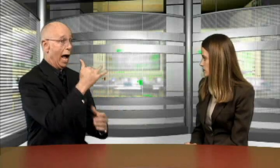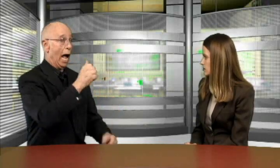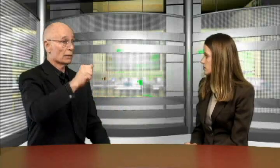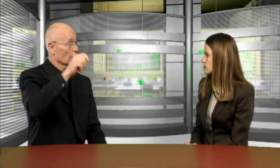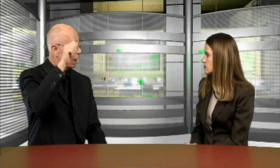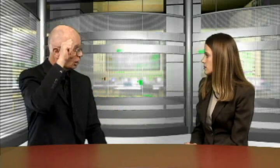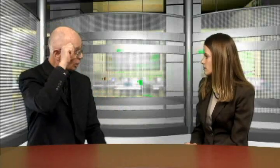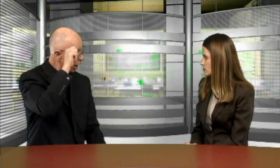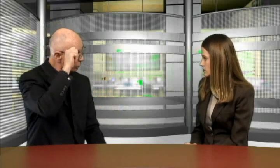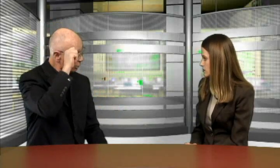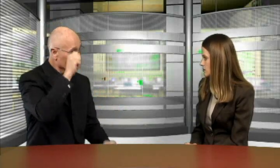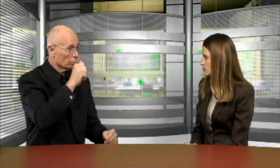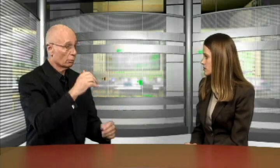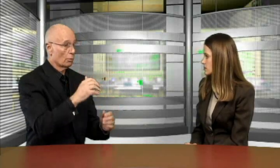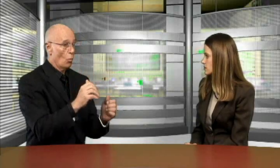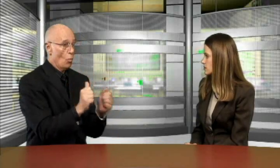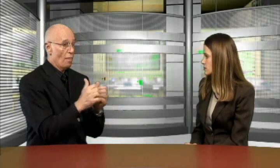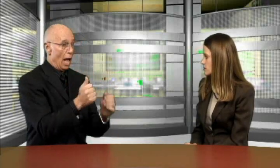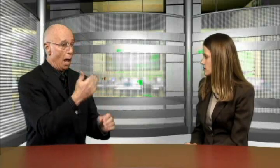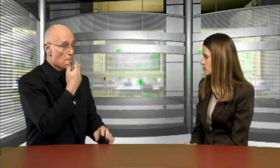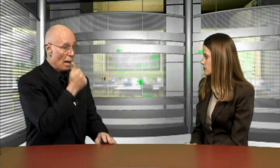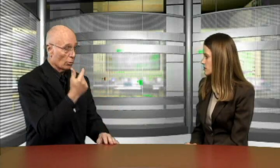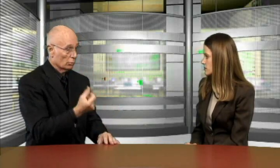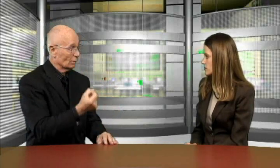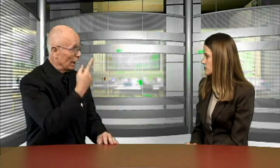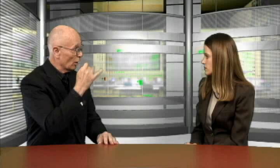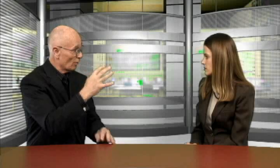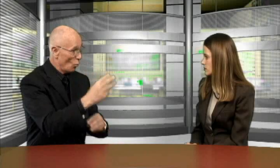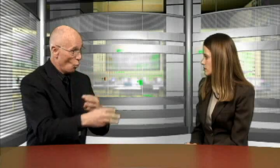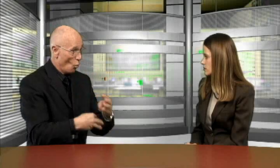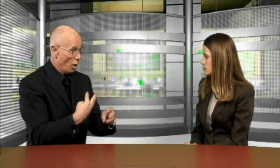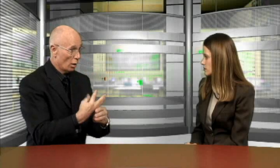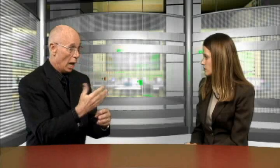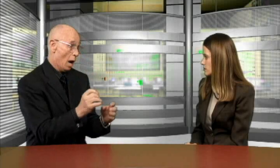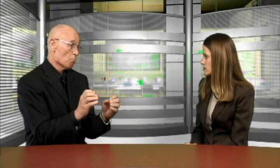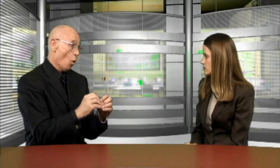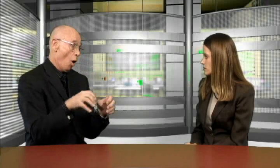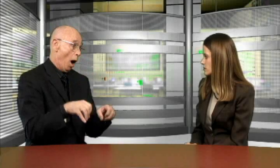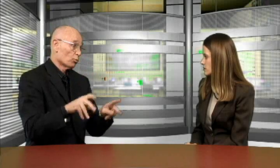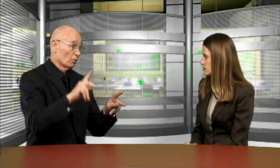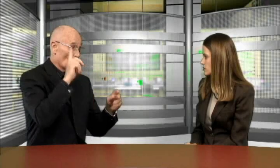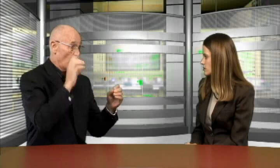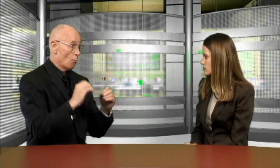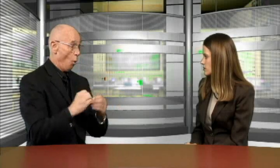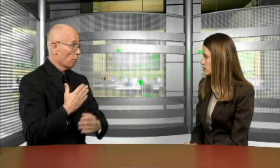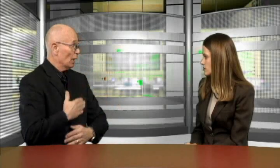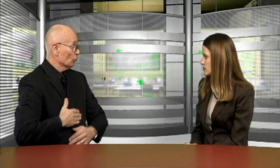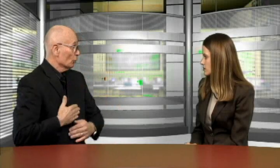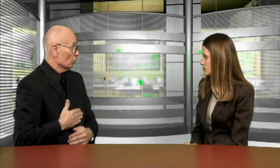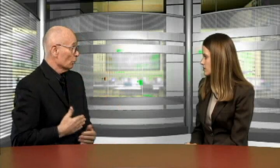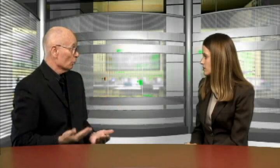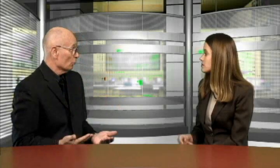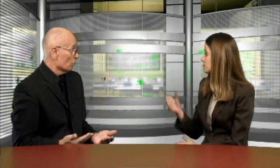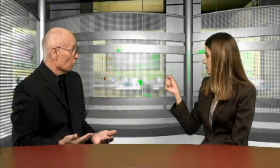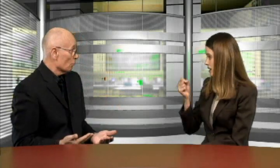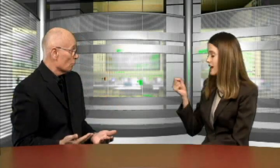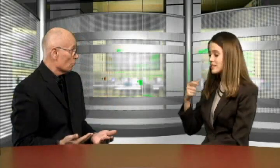help them to grow as adults with a better understanding of the world and maybe more opportunities for pleasure.